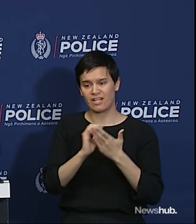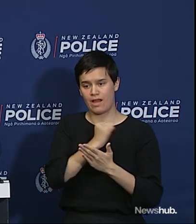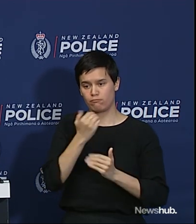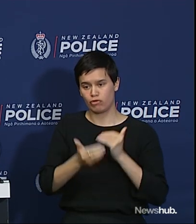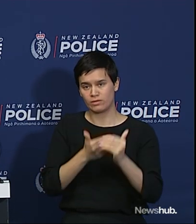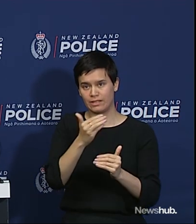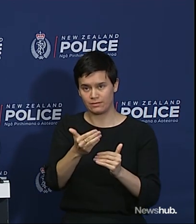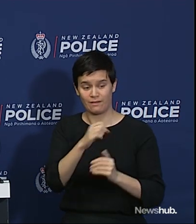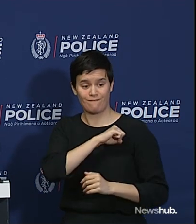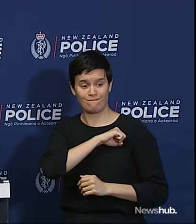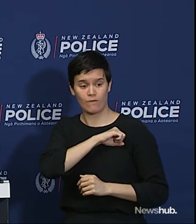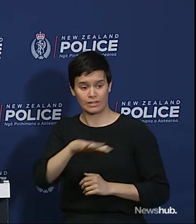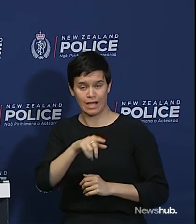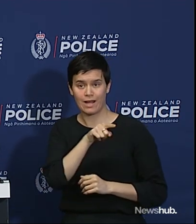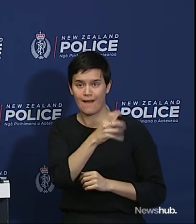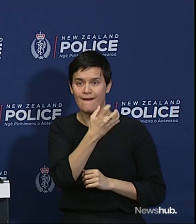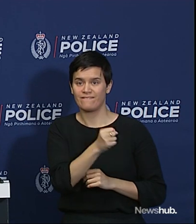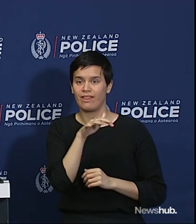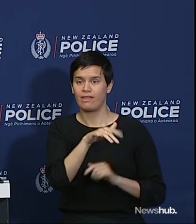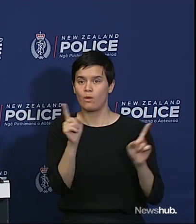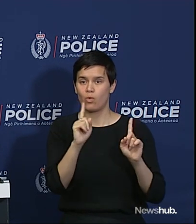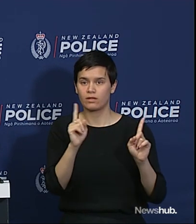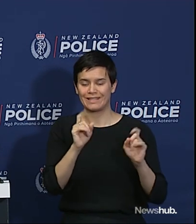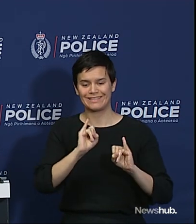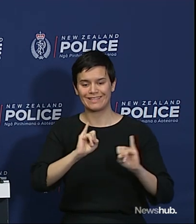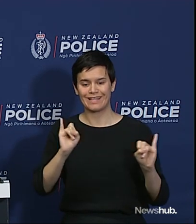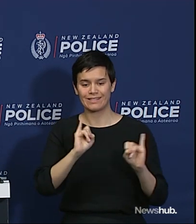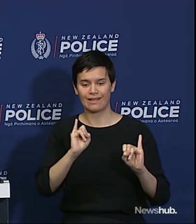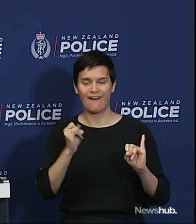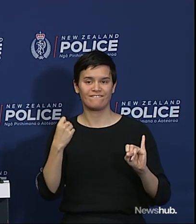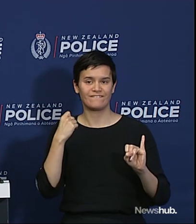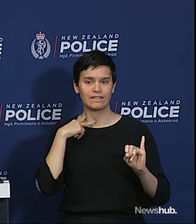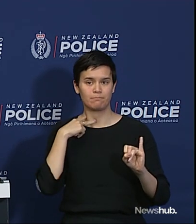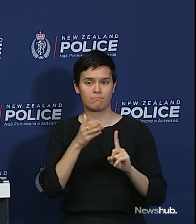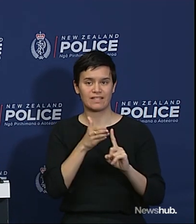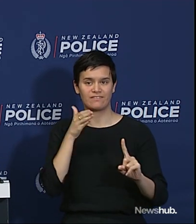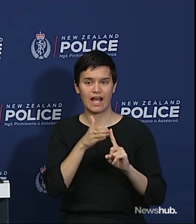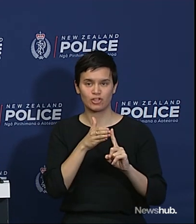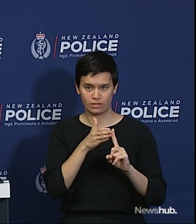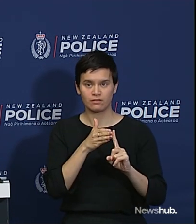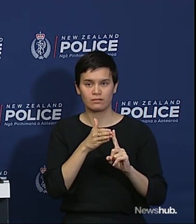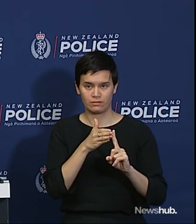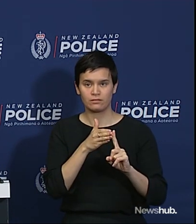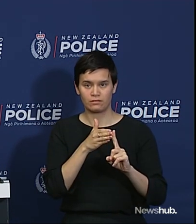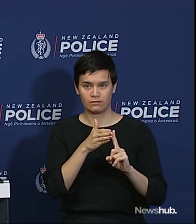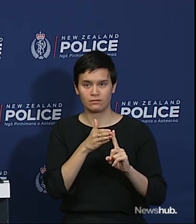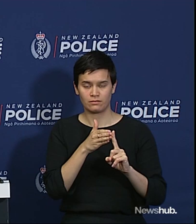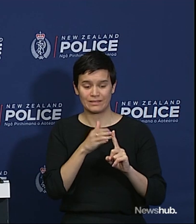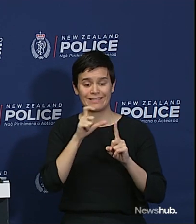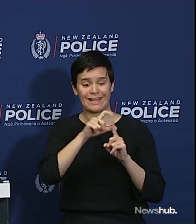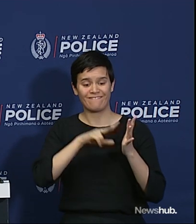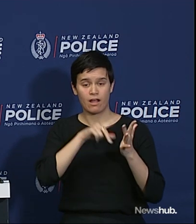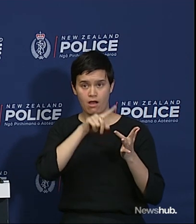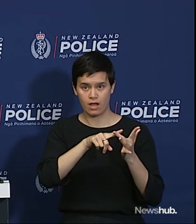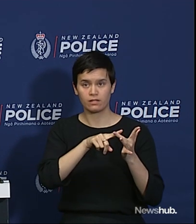in Whakatane ready to be deployed. DVI is a skilled role that must be undertaken with the utmost care